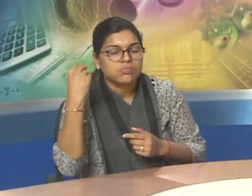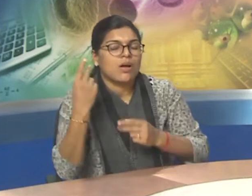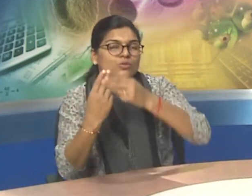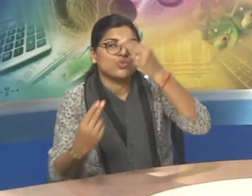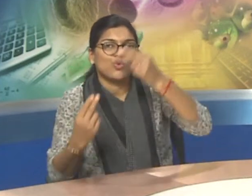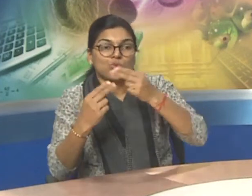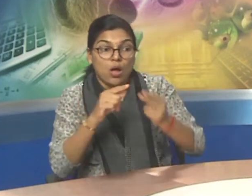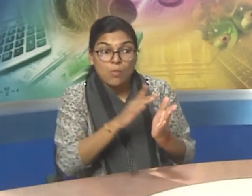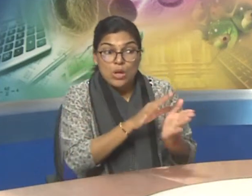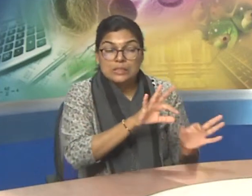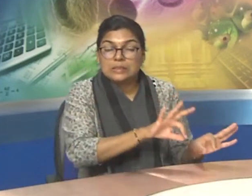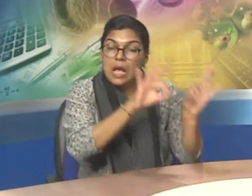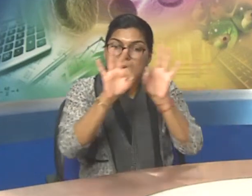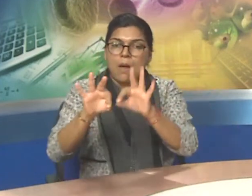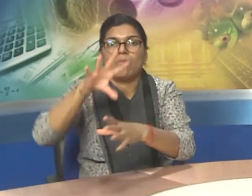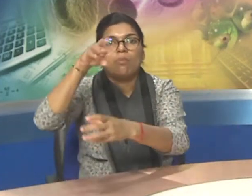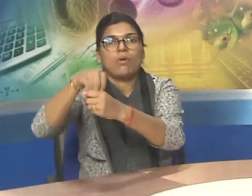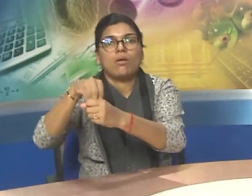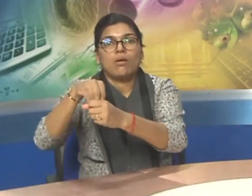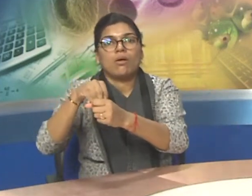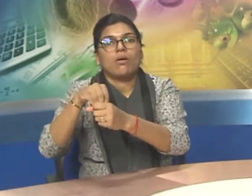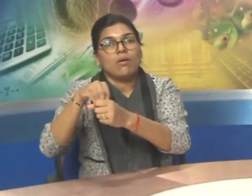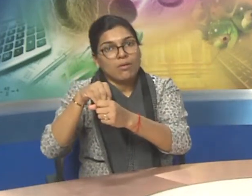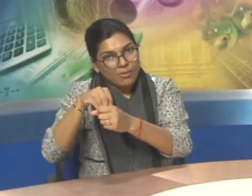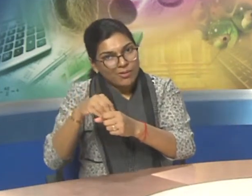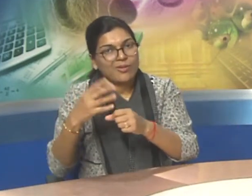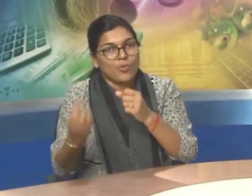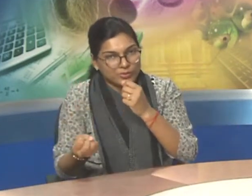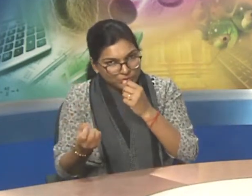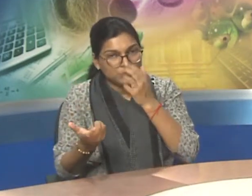the use in the information delivery system.